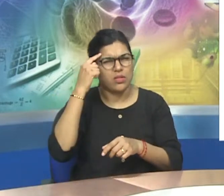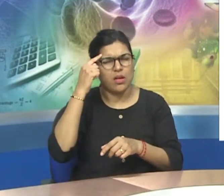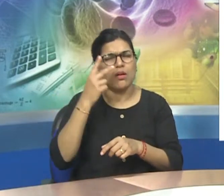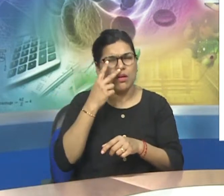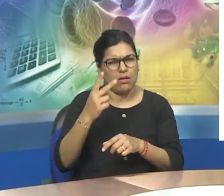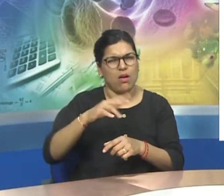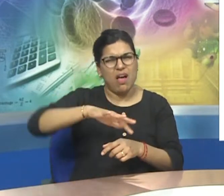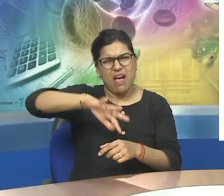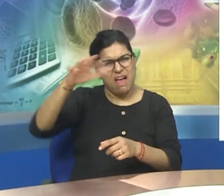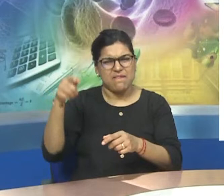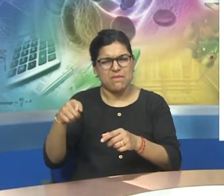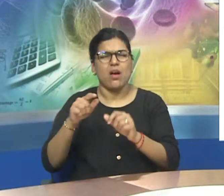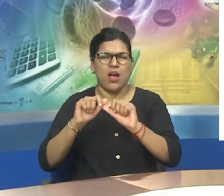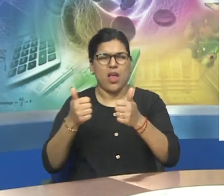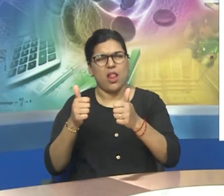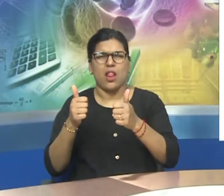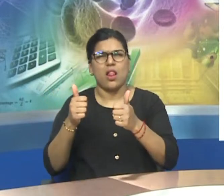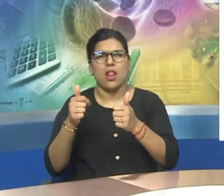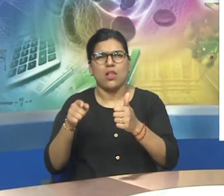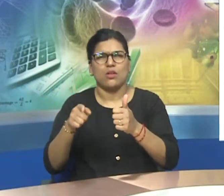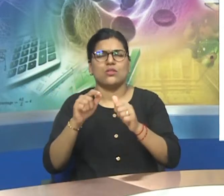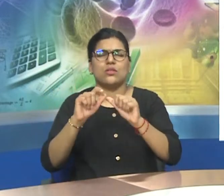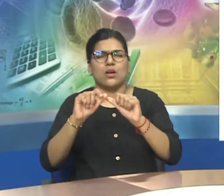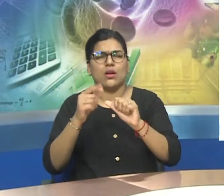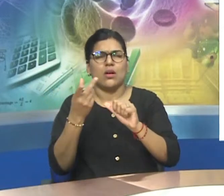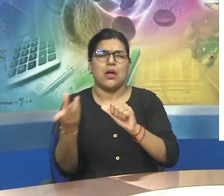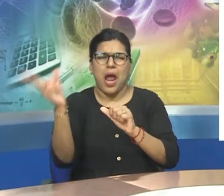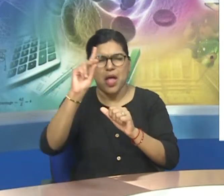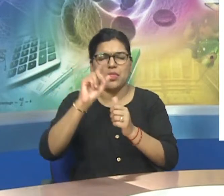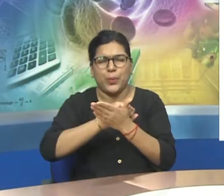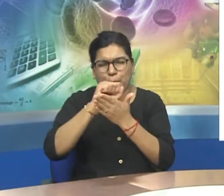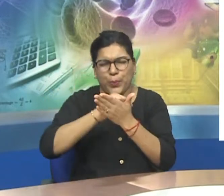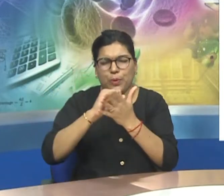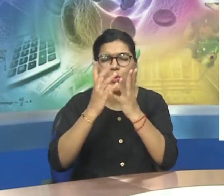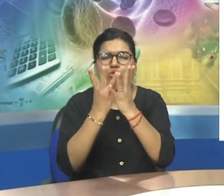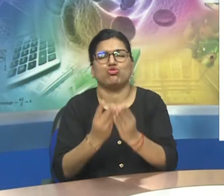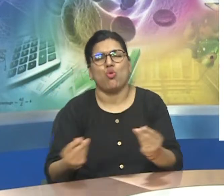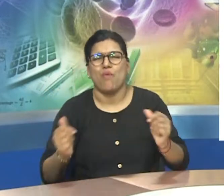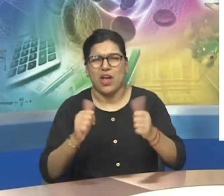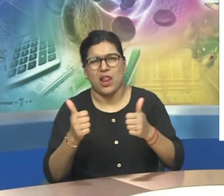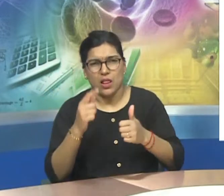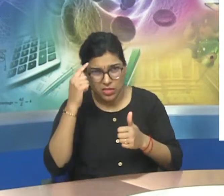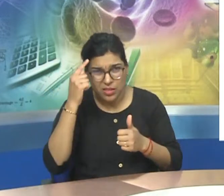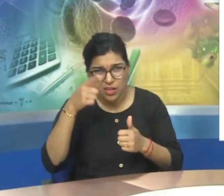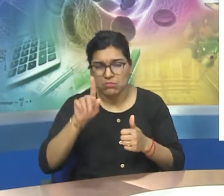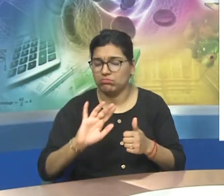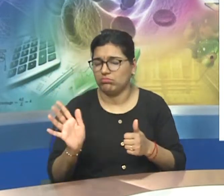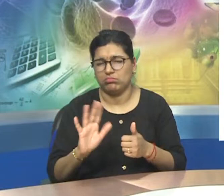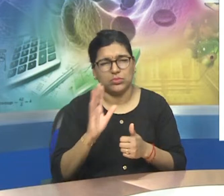The accumulation of solid waste is a mounting problem